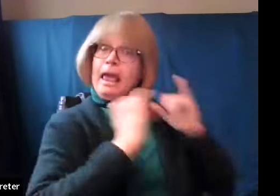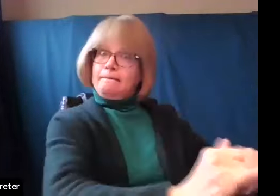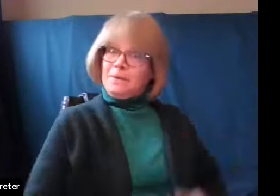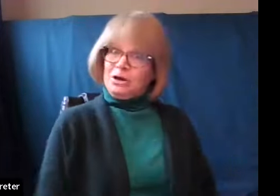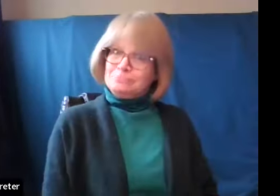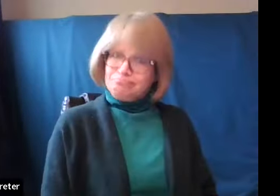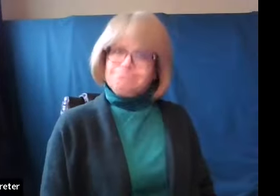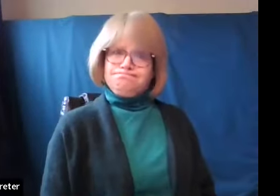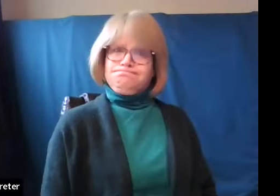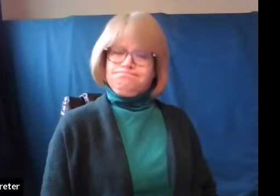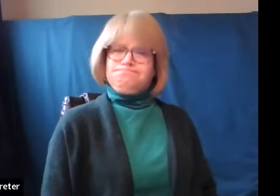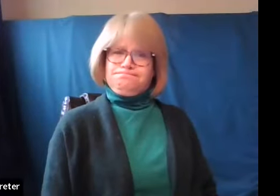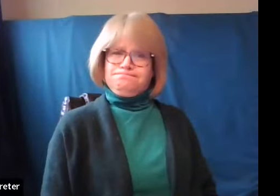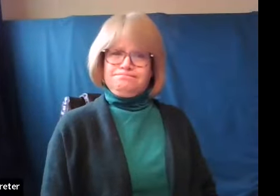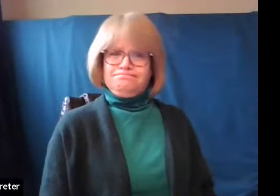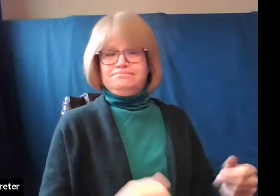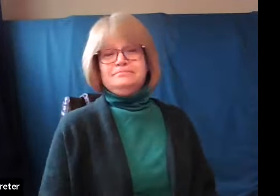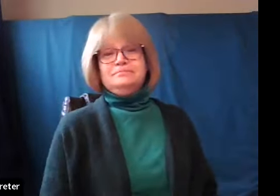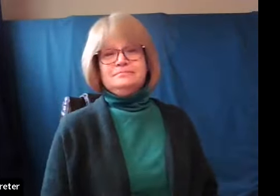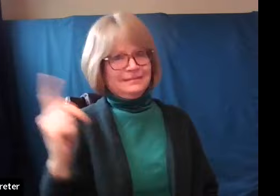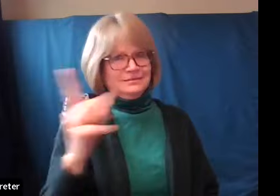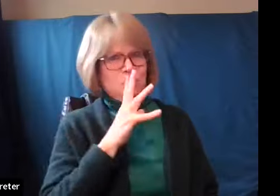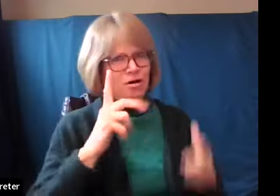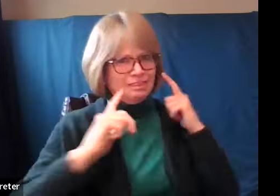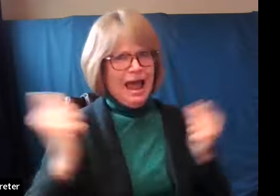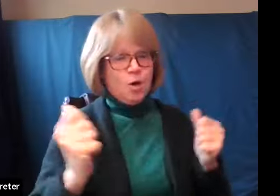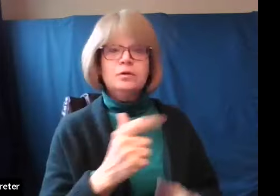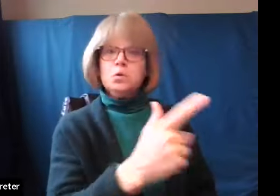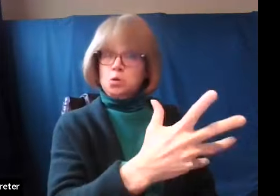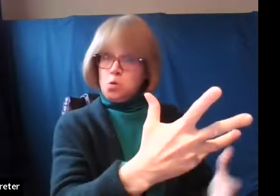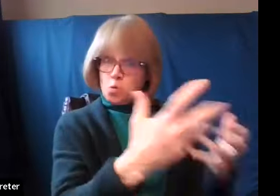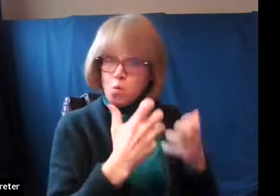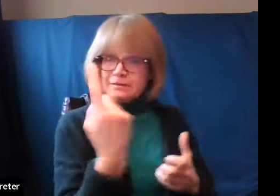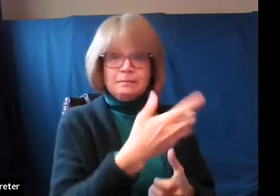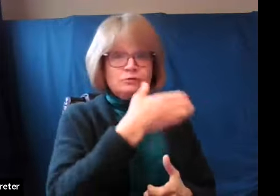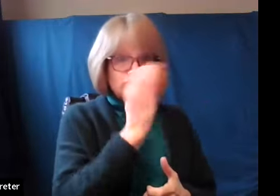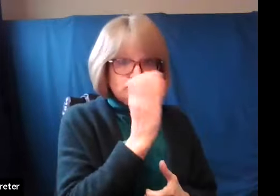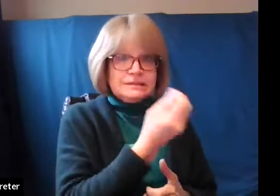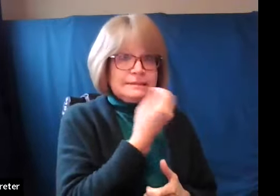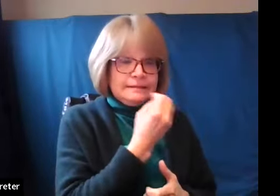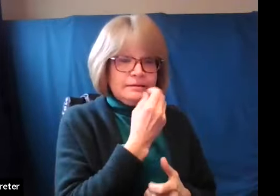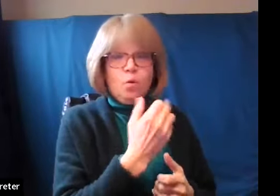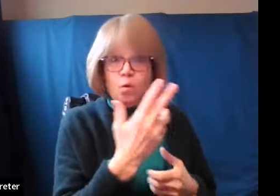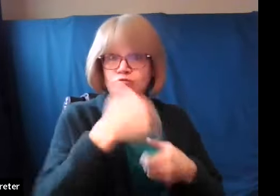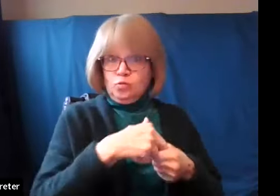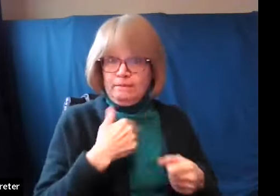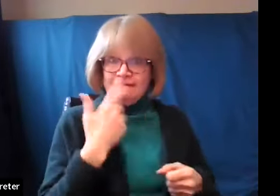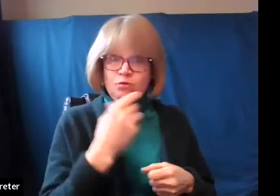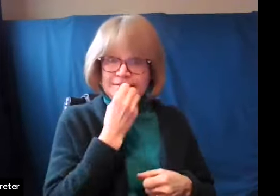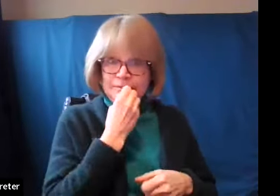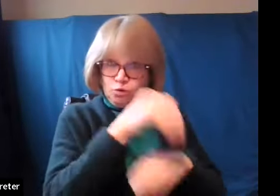yours," he said with that uncharacteristic loudness. "Would you like something to drink or eat or join me for supper